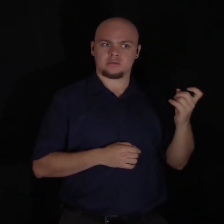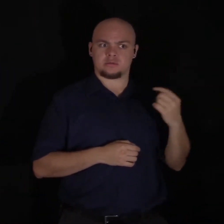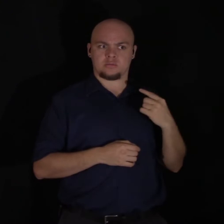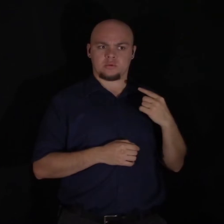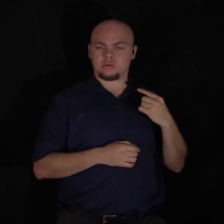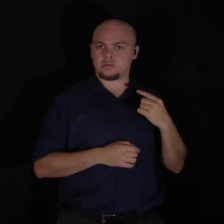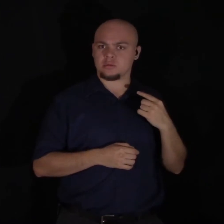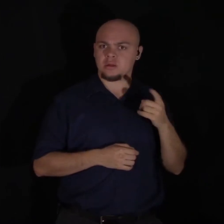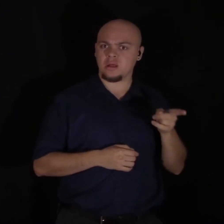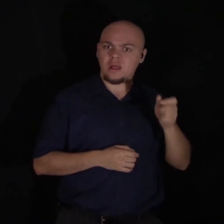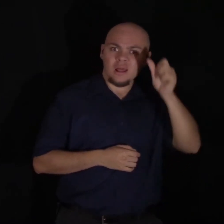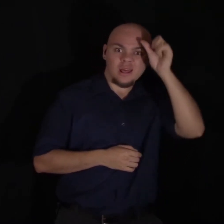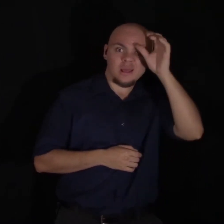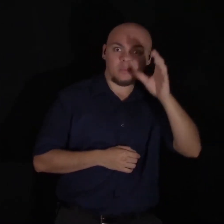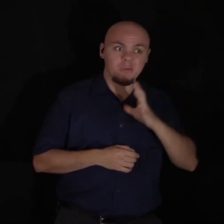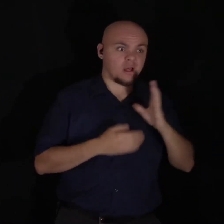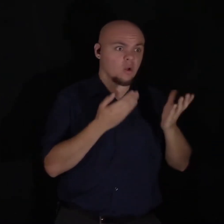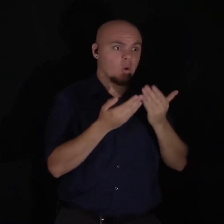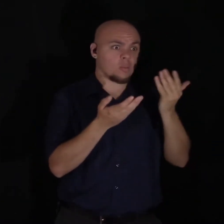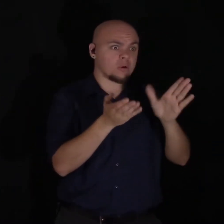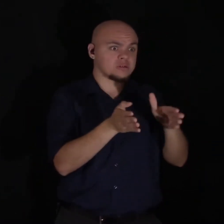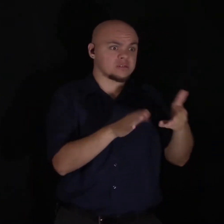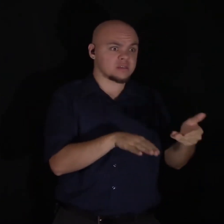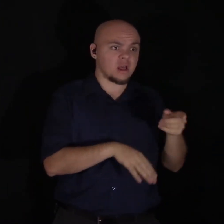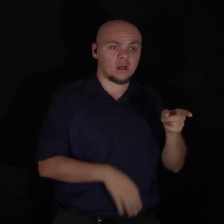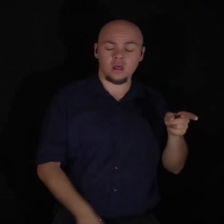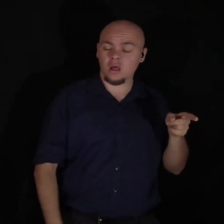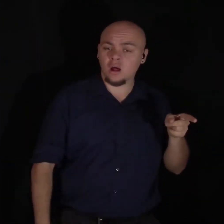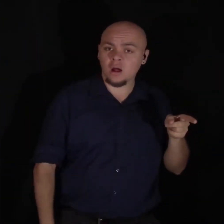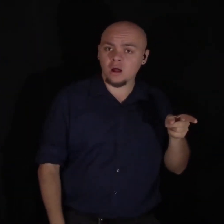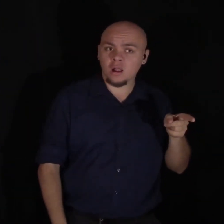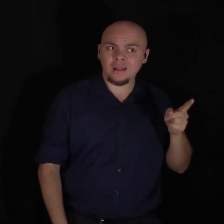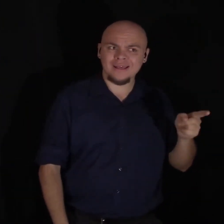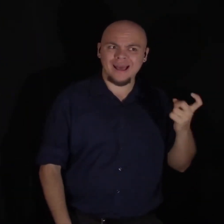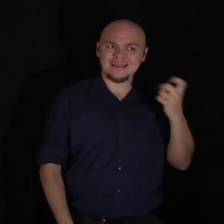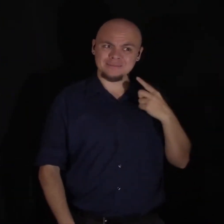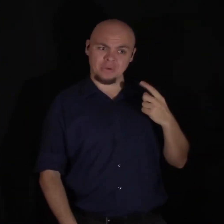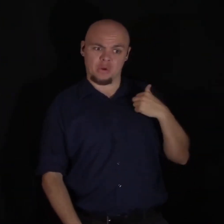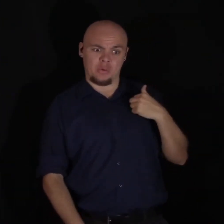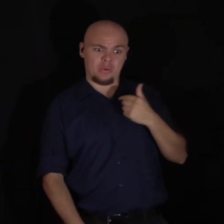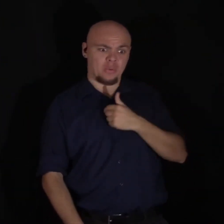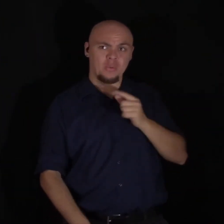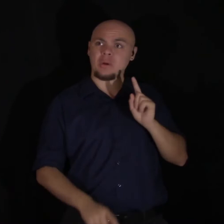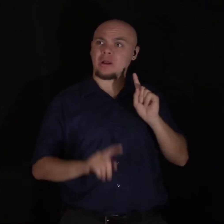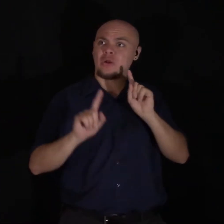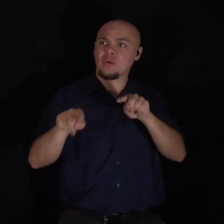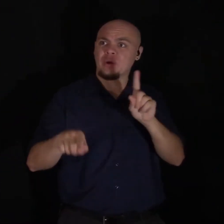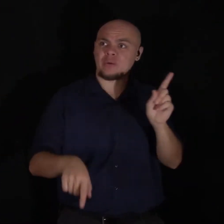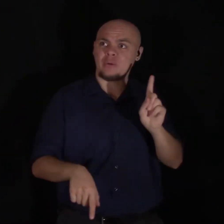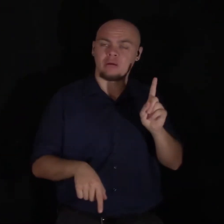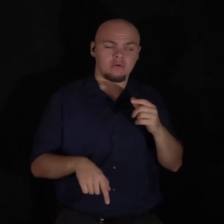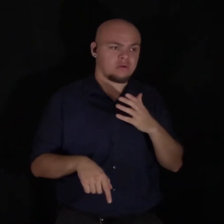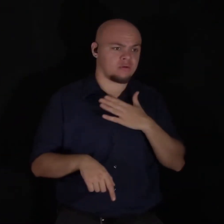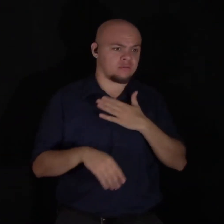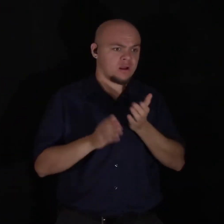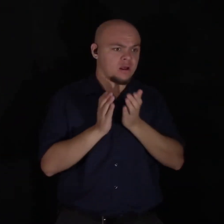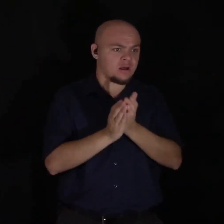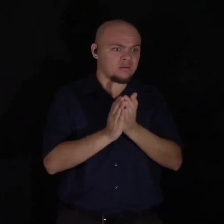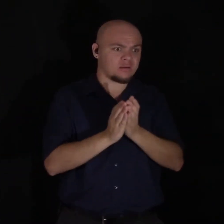man on the brink of destruction, and to whom I should have supposed that my vessel would have been a resource